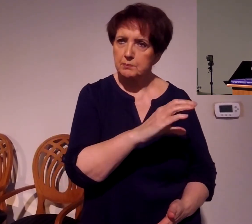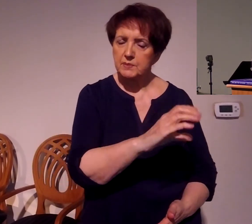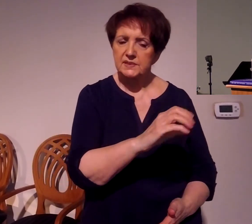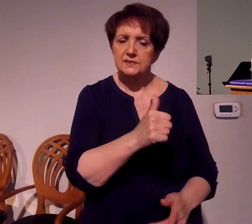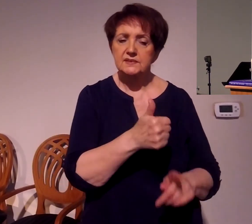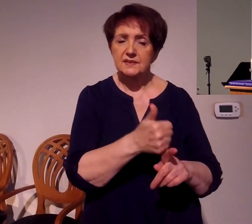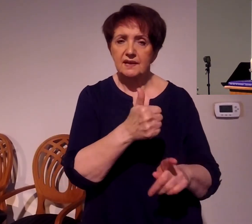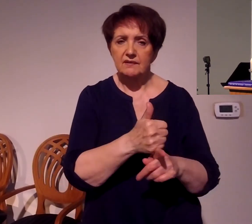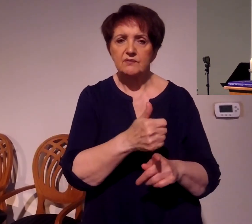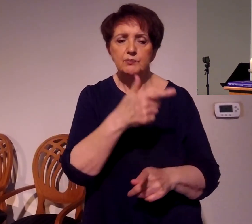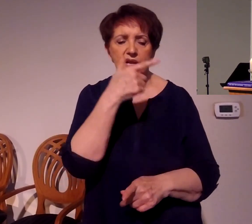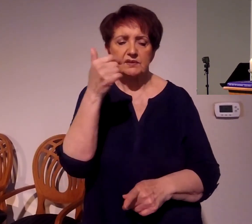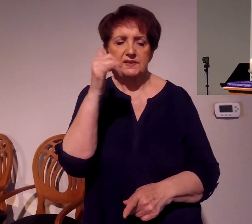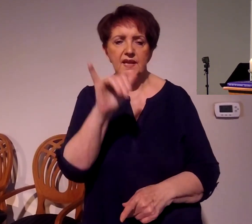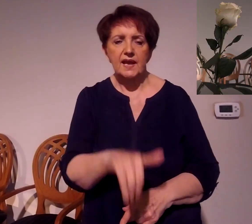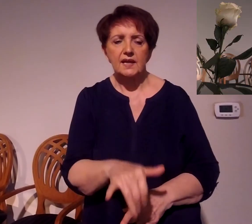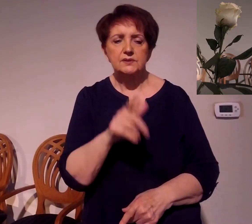we are.